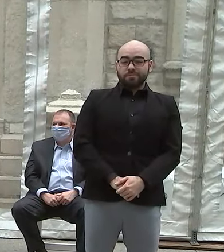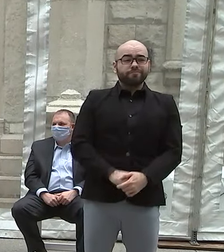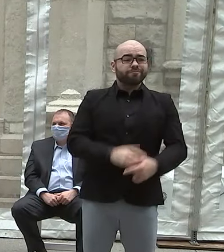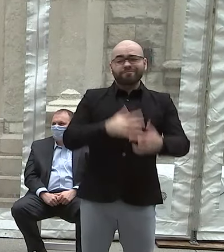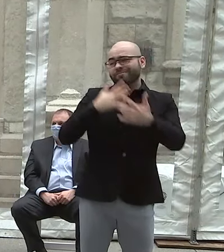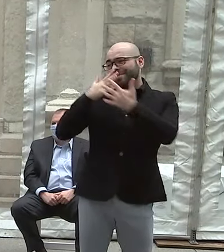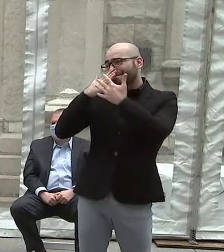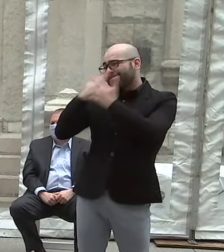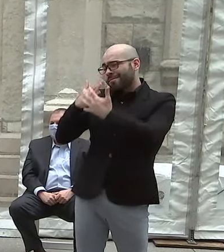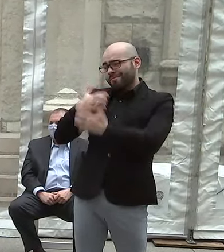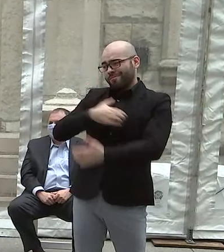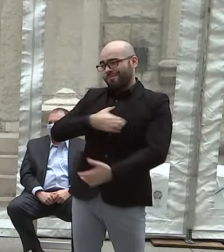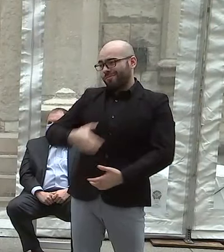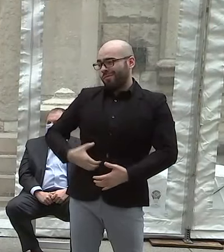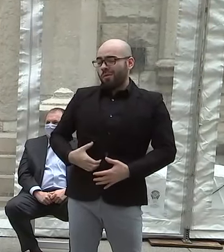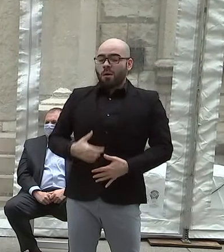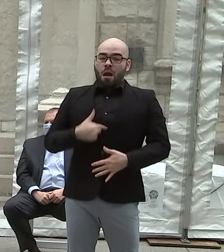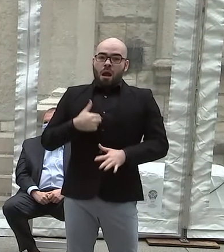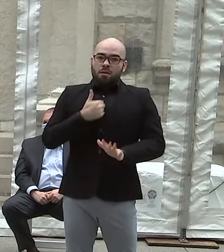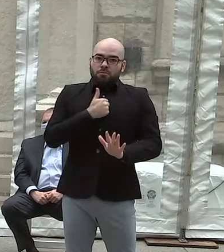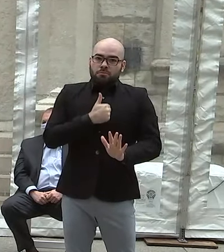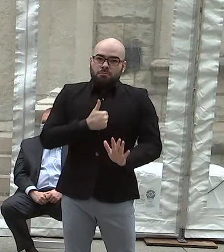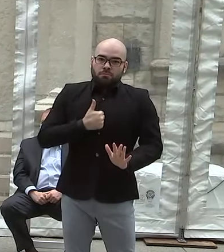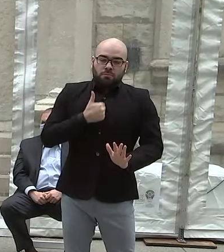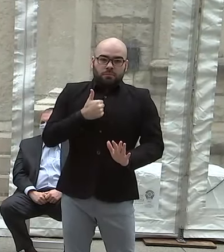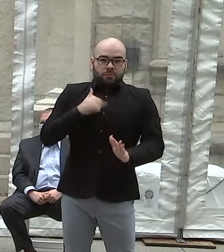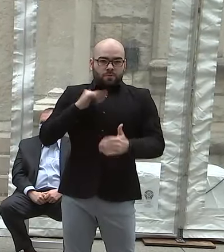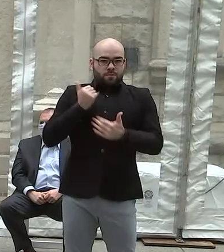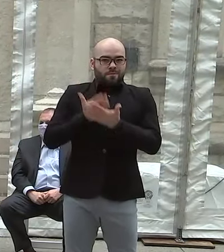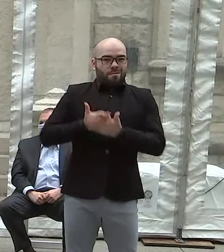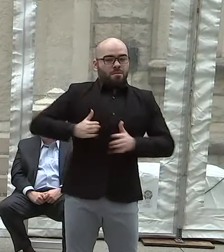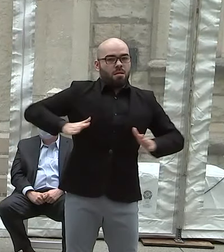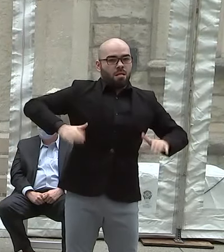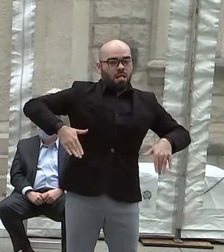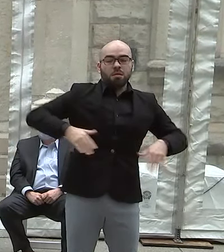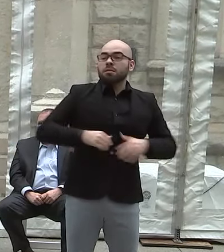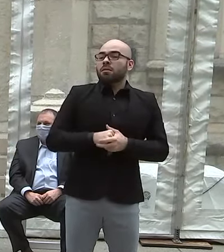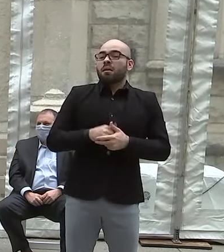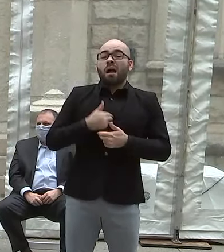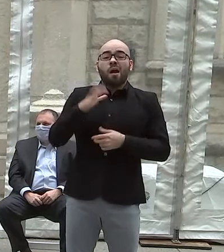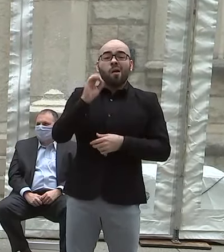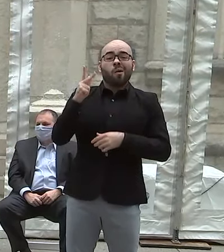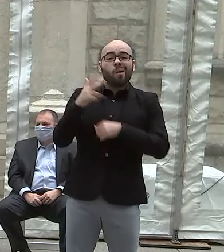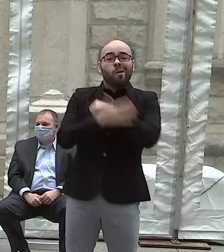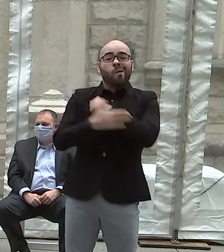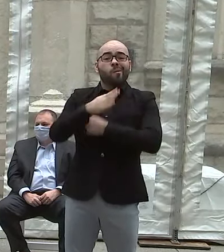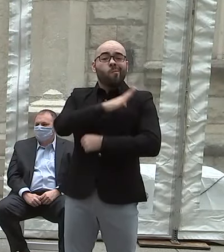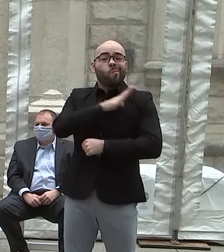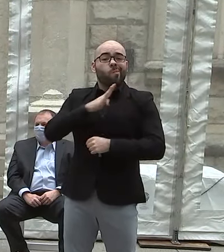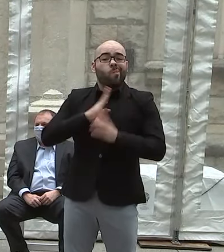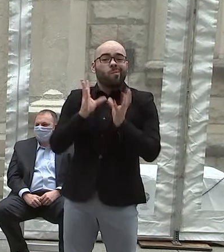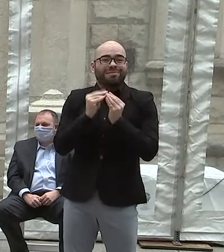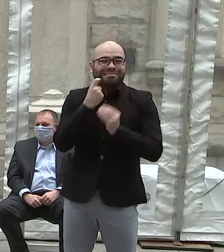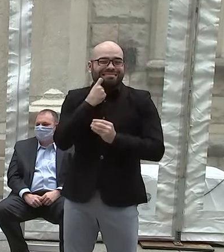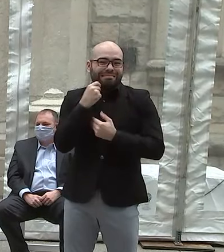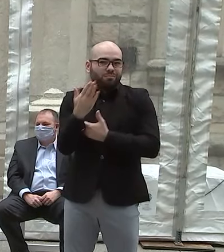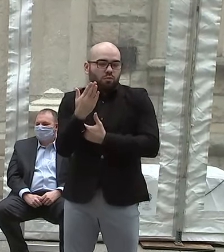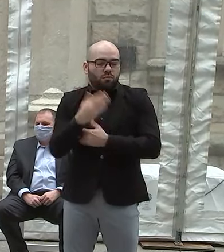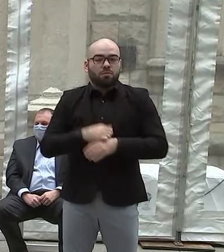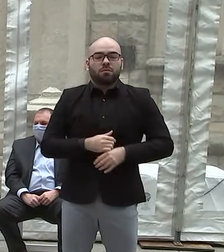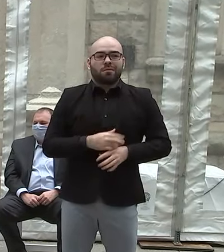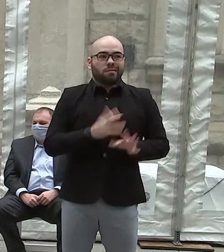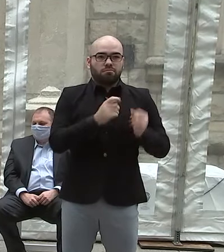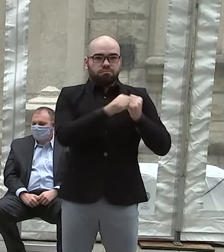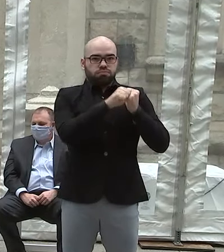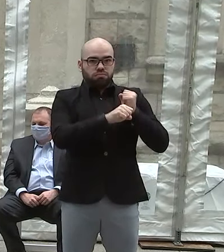Thank you, Mayor Lightfoot. I apologize for my late arrival. We had a Cook County Board meeting this morning. As